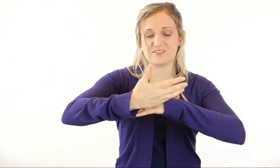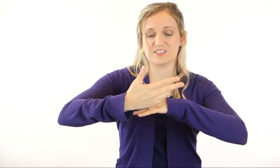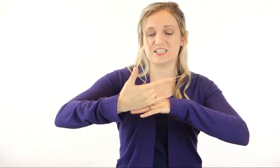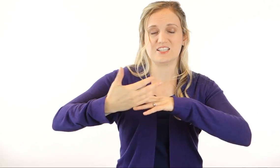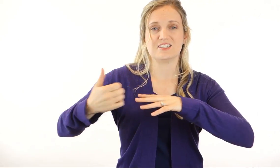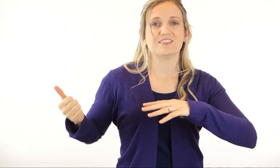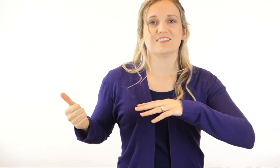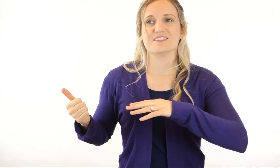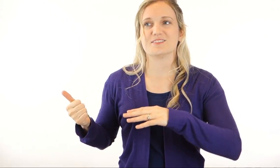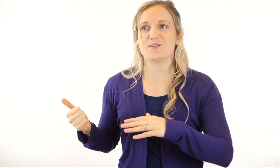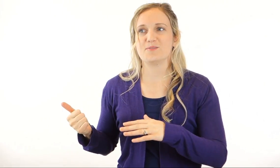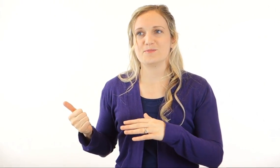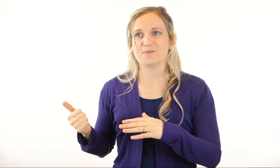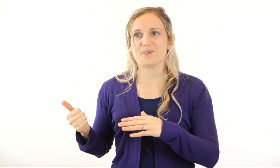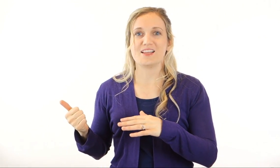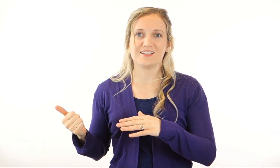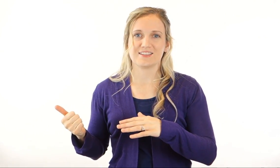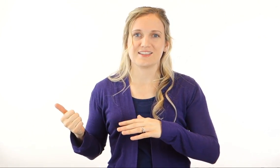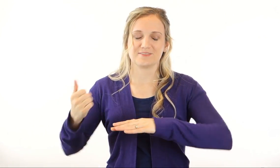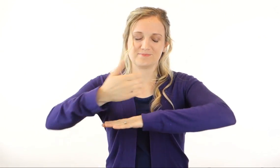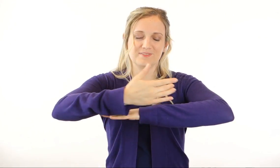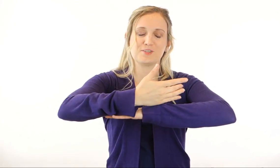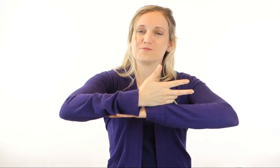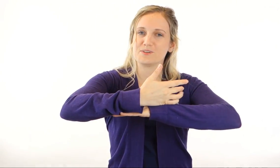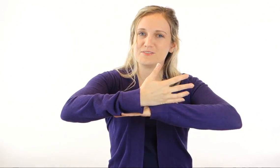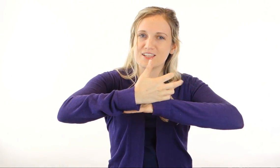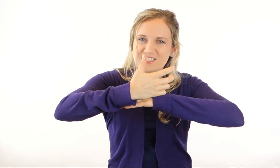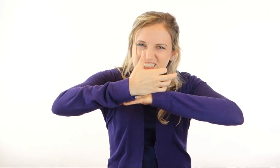to... So I like that sign. So if you want to use that sign,